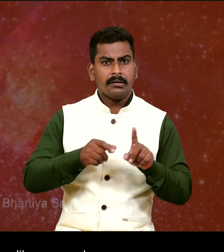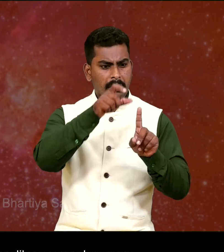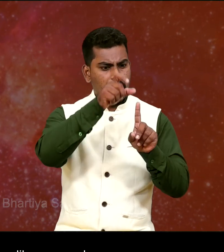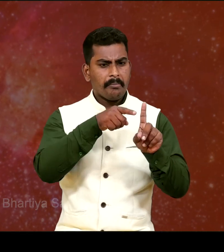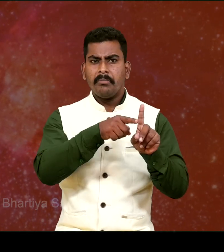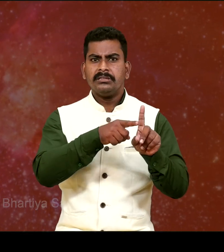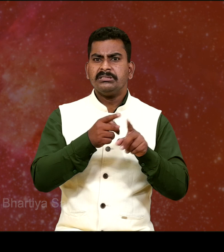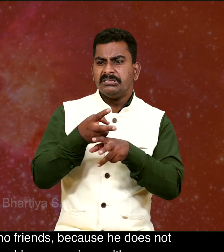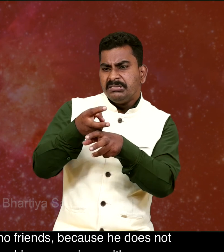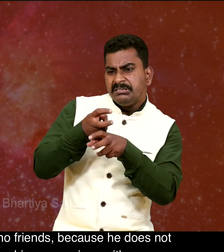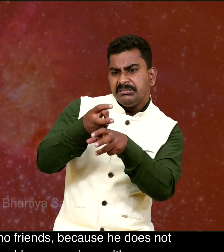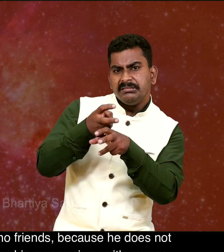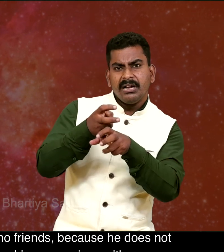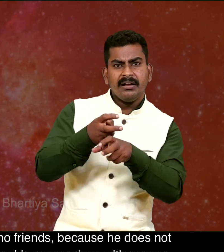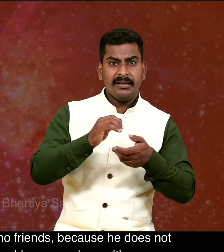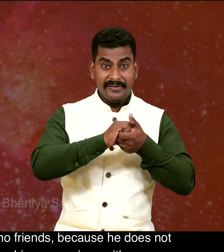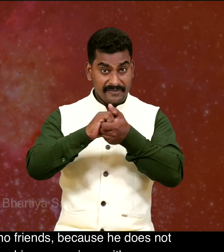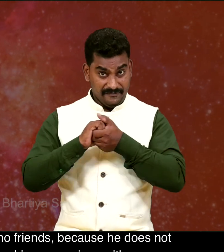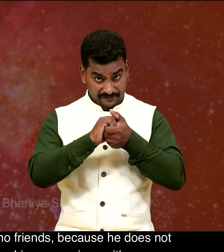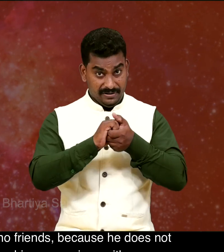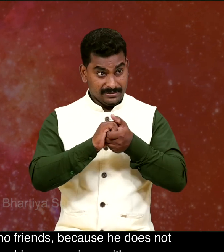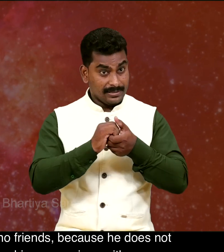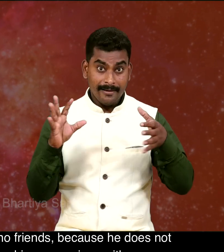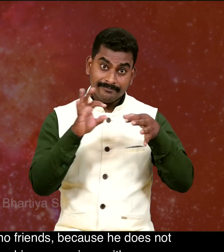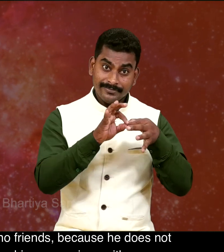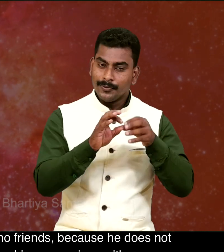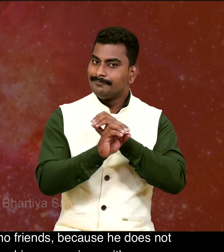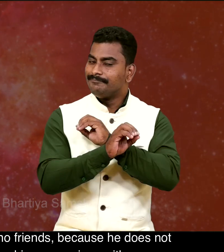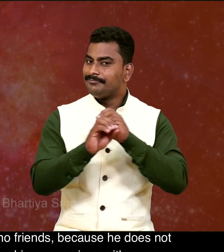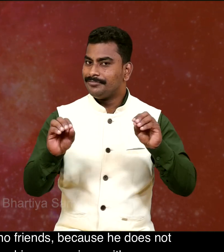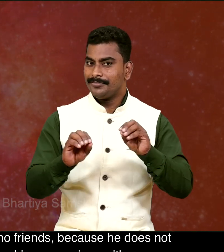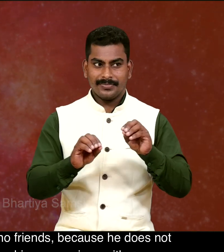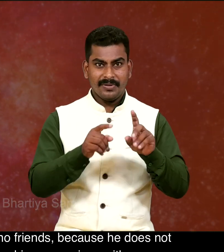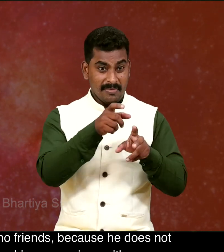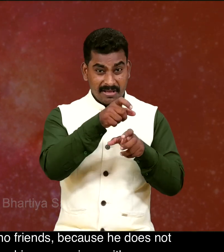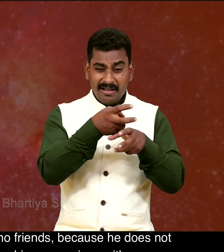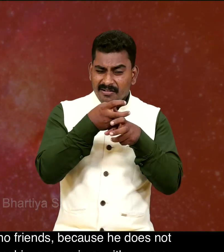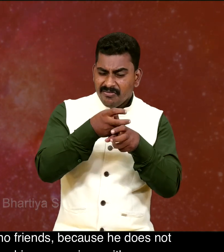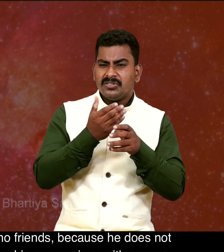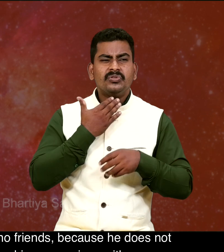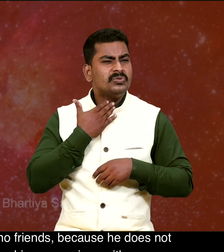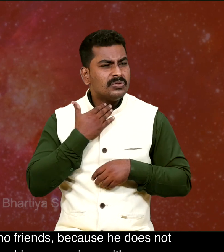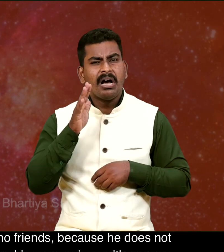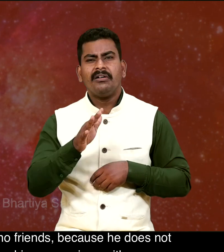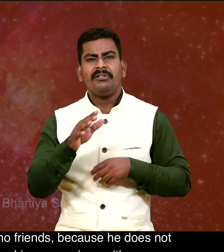He makes no friends because he does not want to share his possessions with